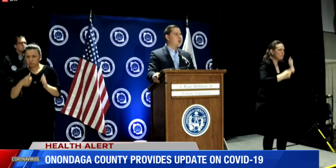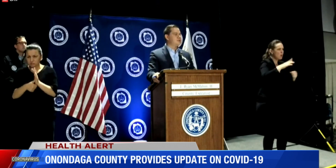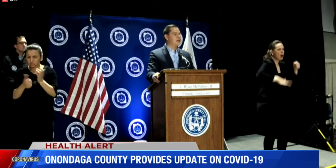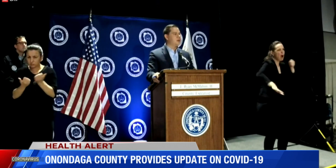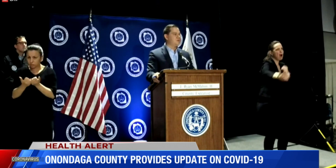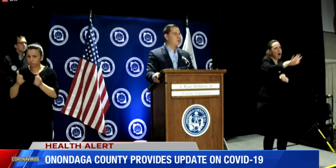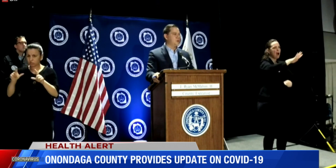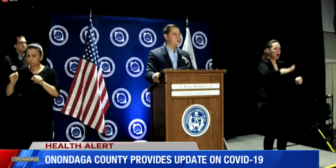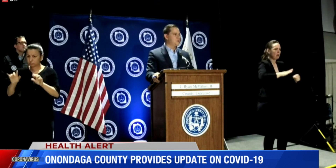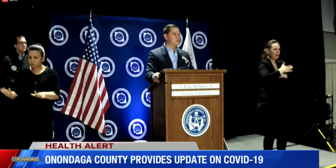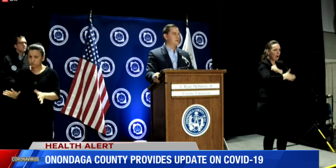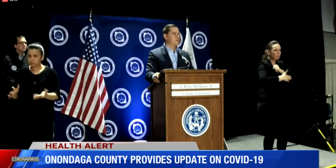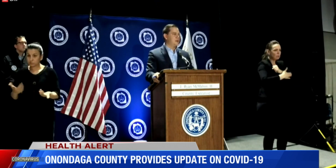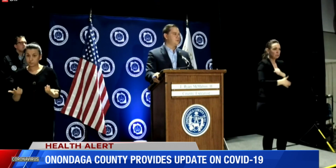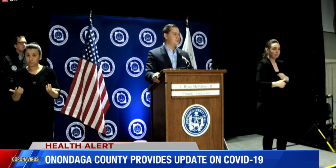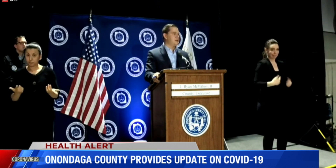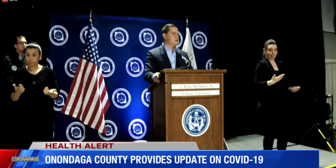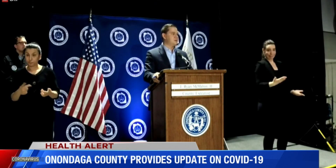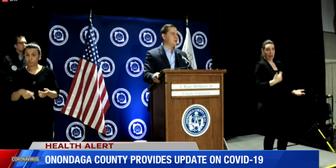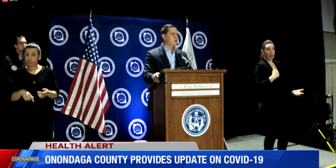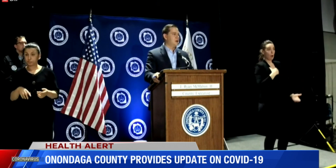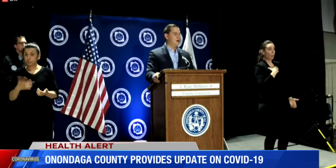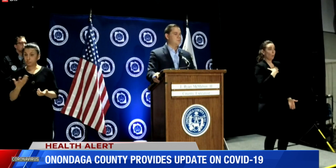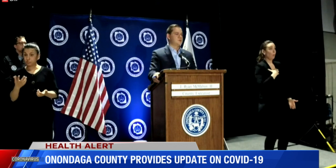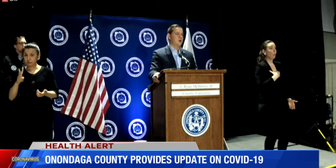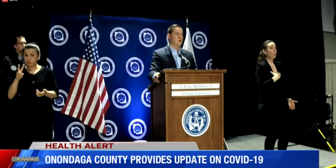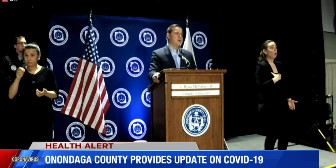no one selling 467,000 tests.